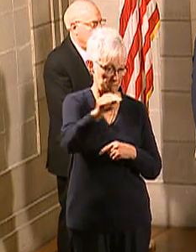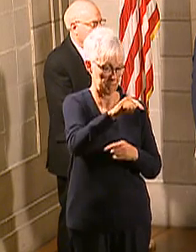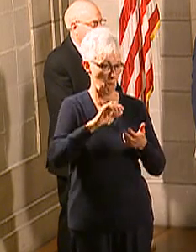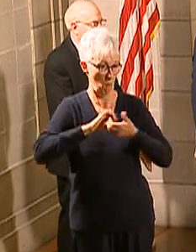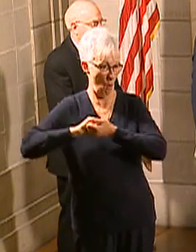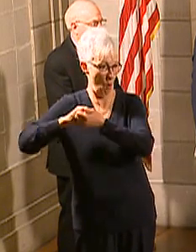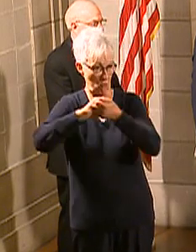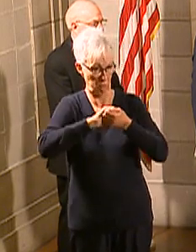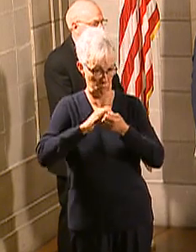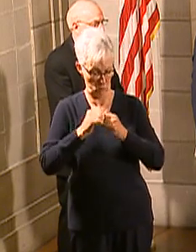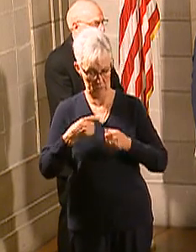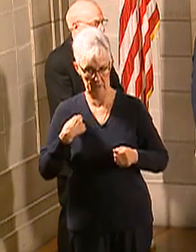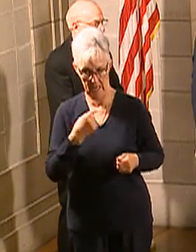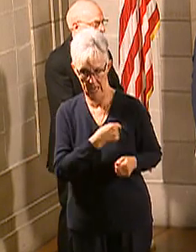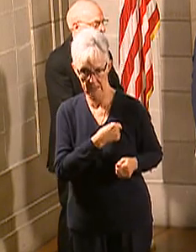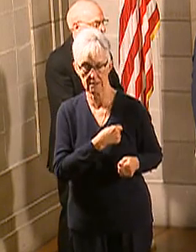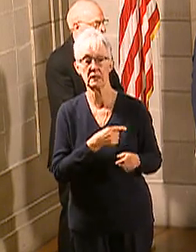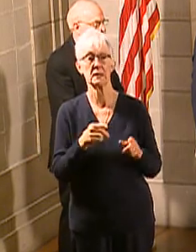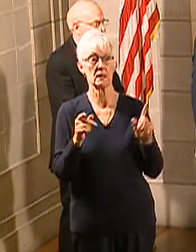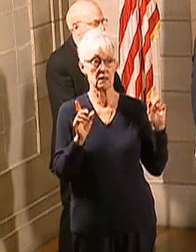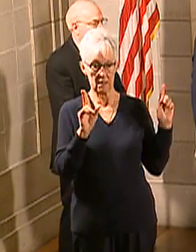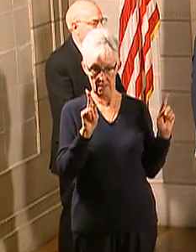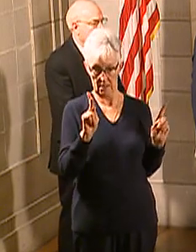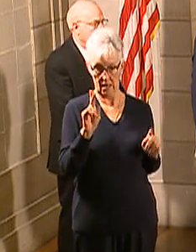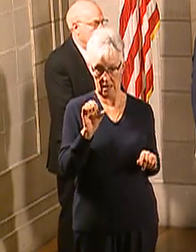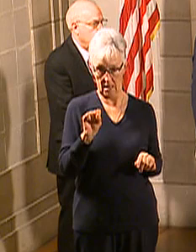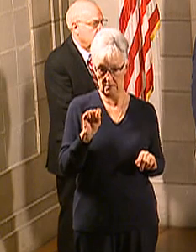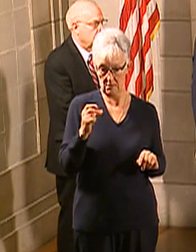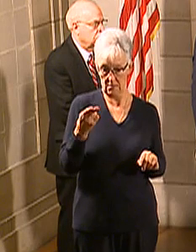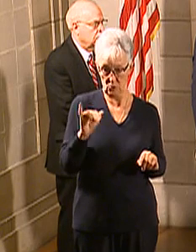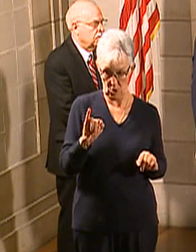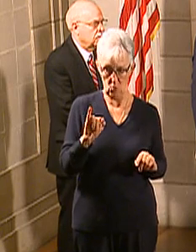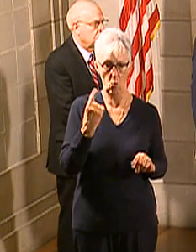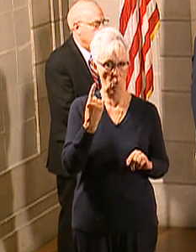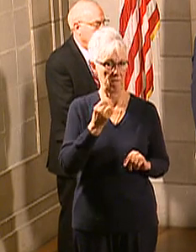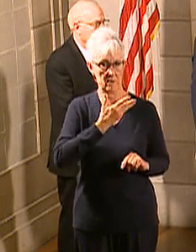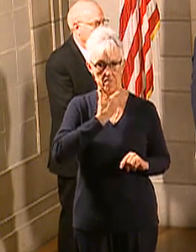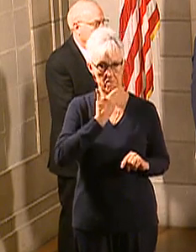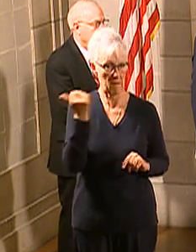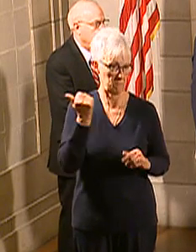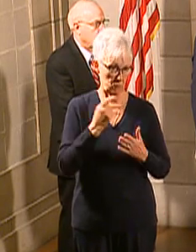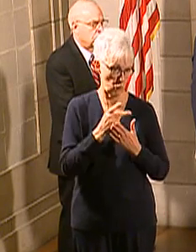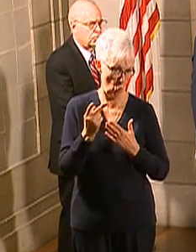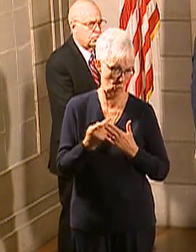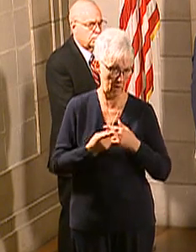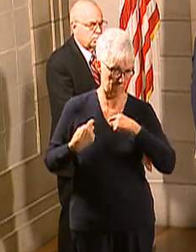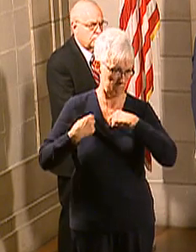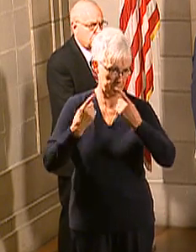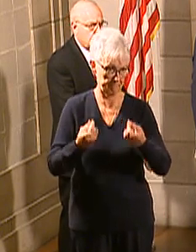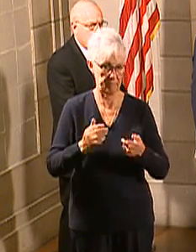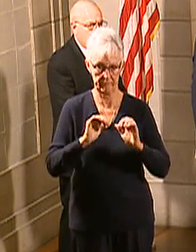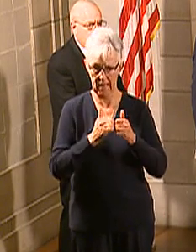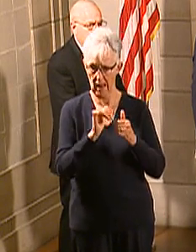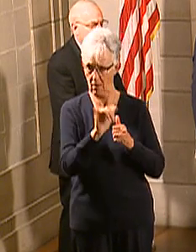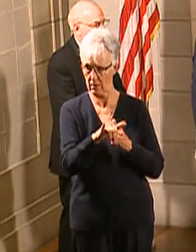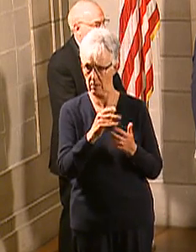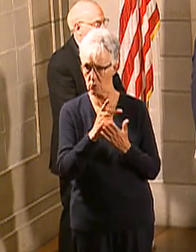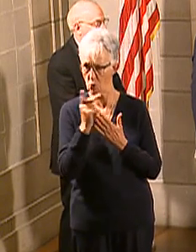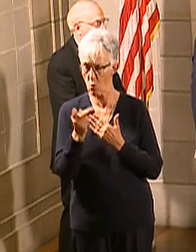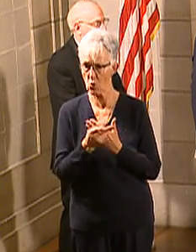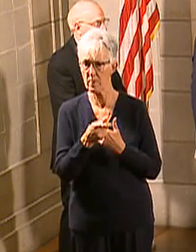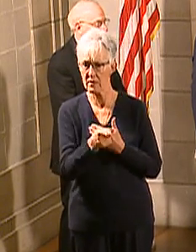Ricketts mentioned, Case IH has, in my opinion, one of the best programs around. The way they've